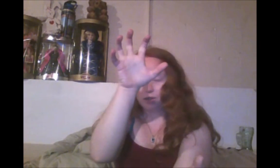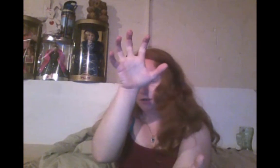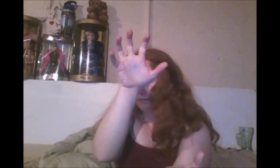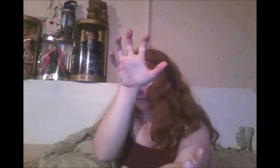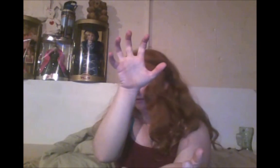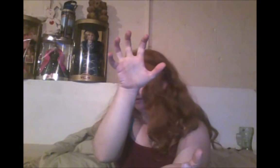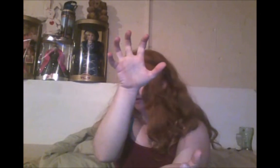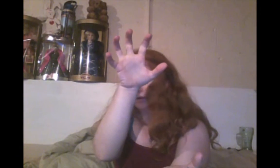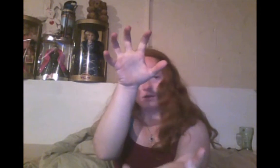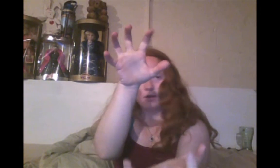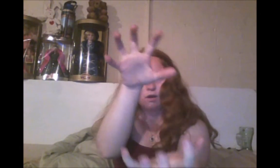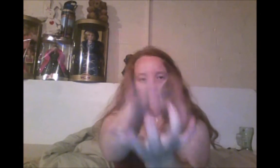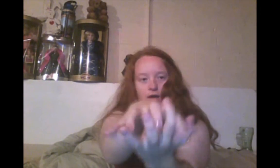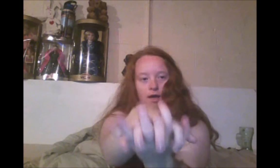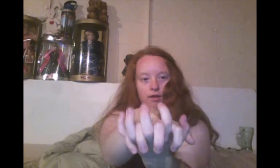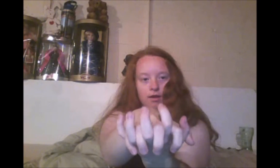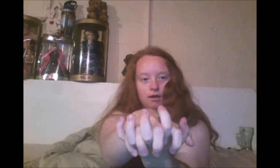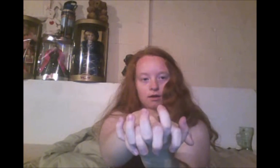shapes. Alligator.